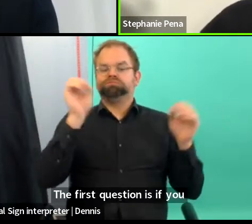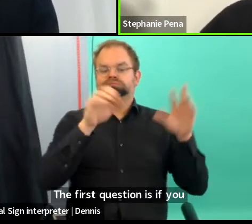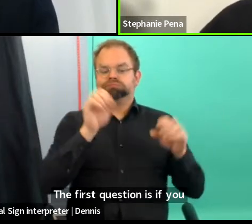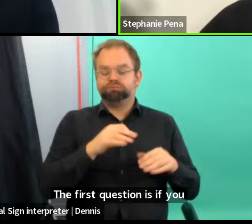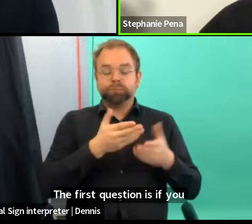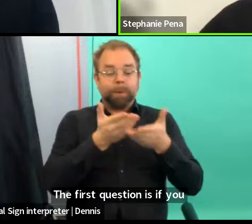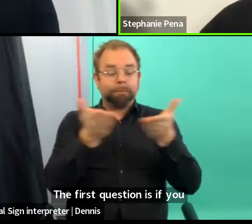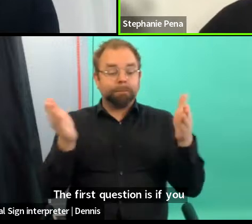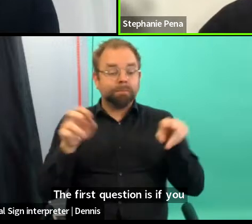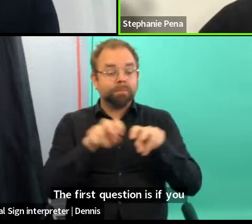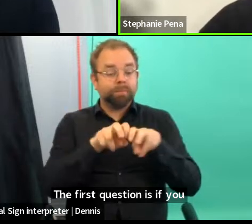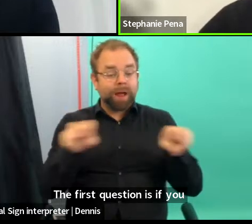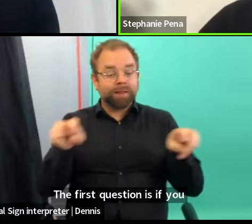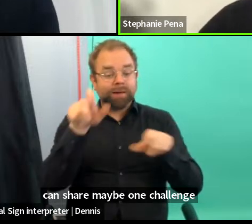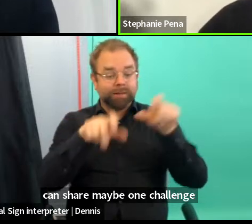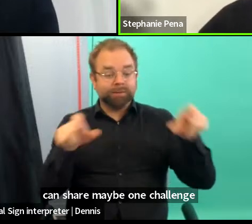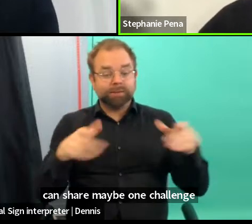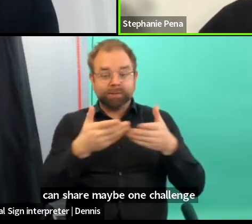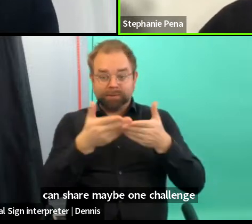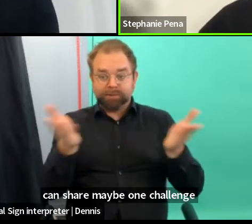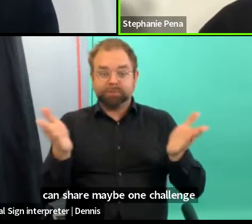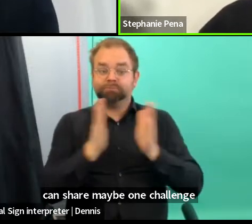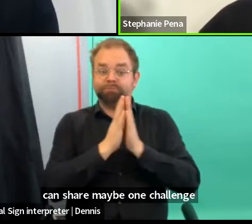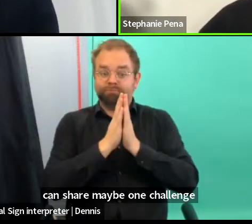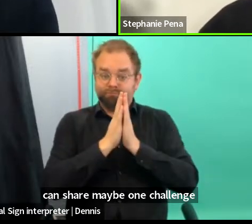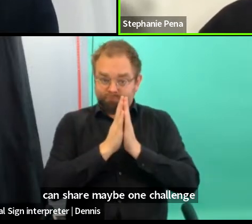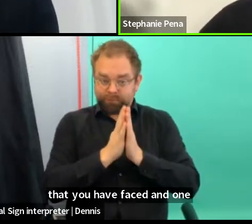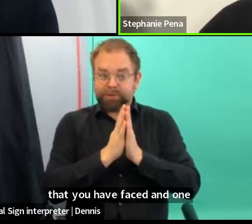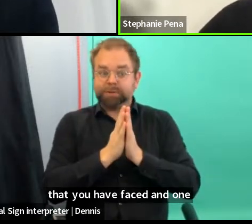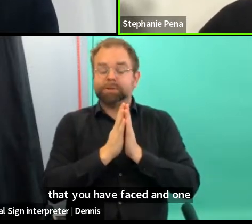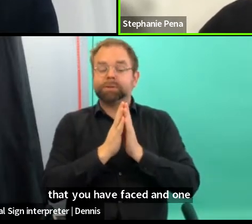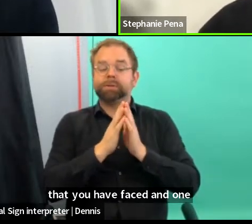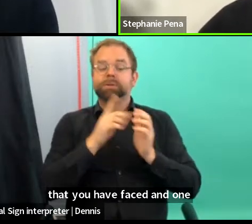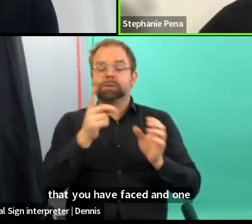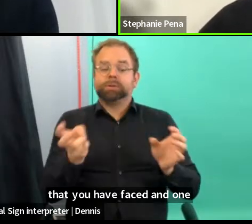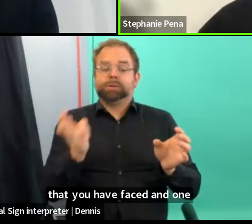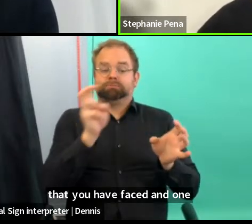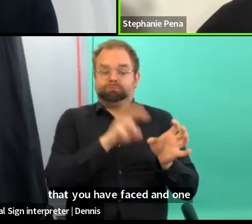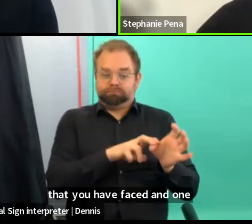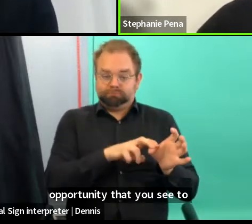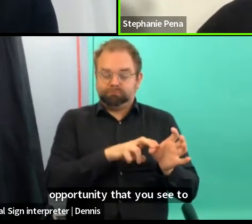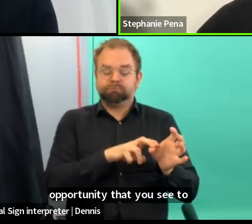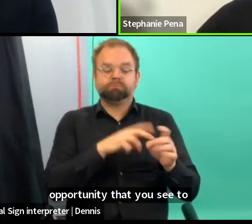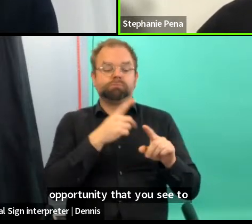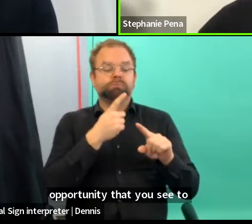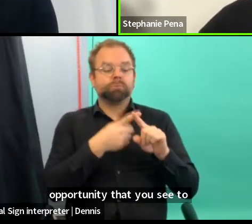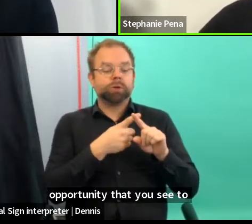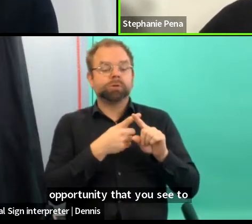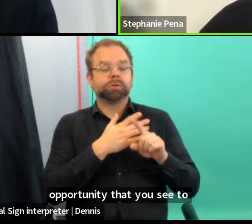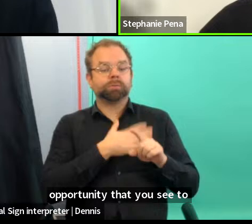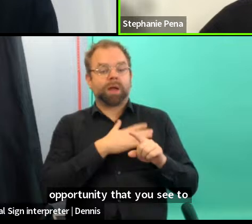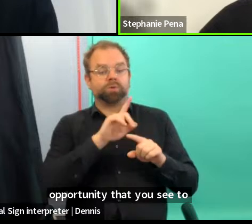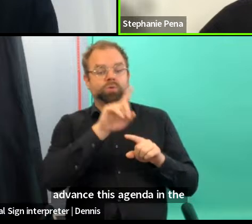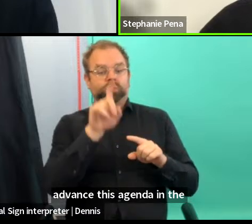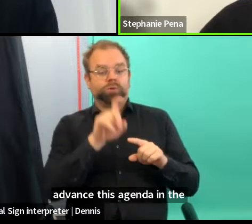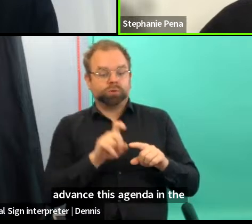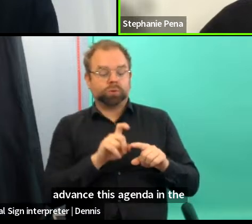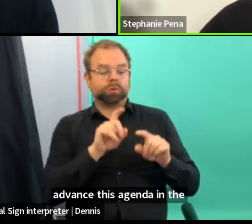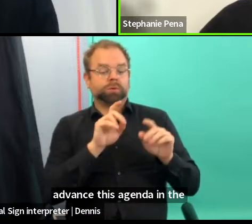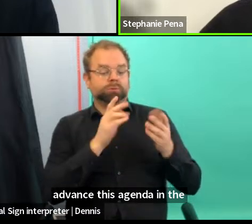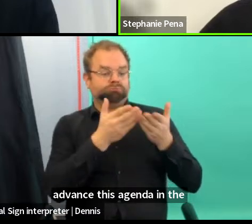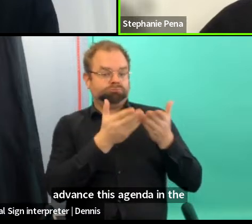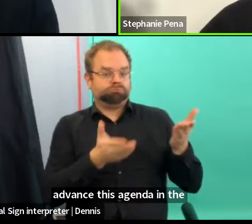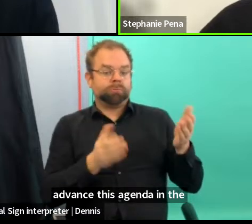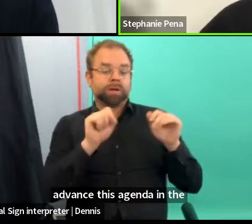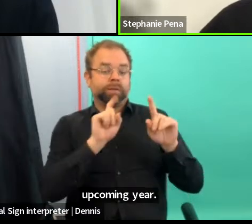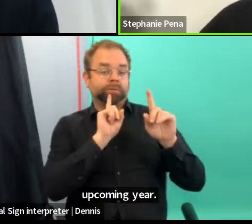faced and one opportunity that you see to advance this agenda in the upcoming year. And again, this goes out to